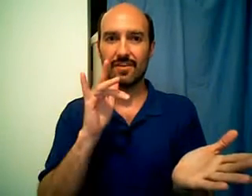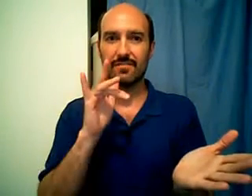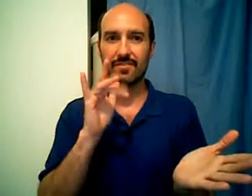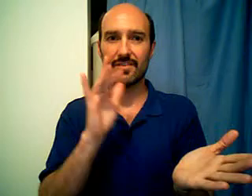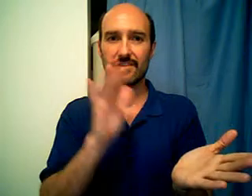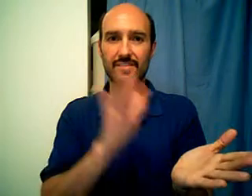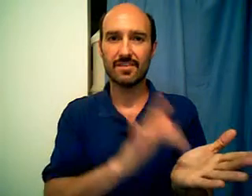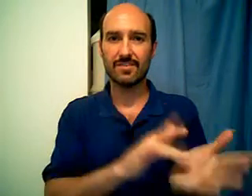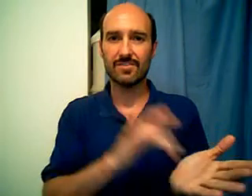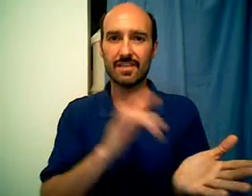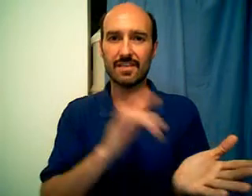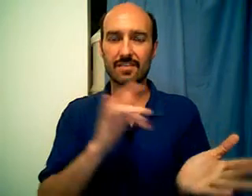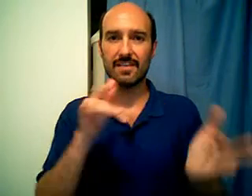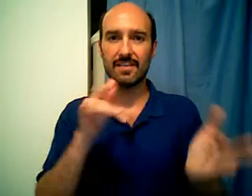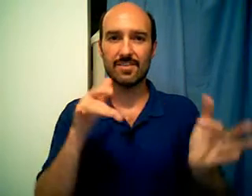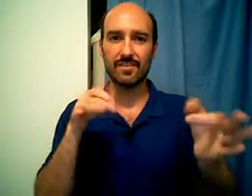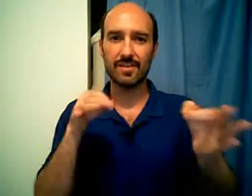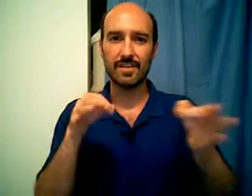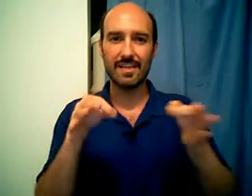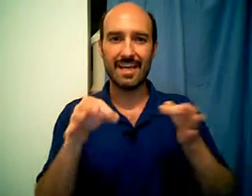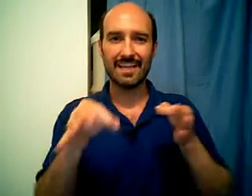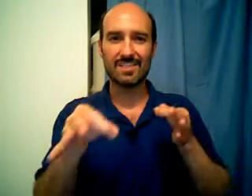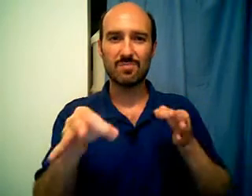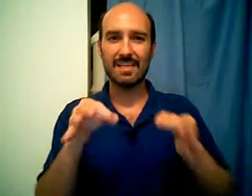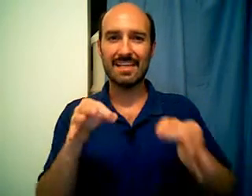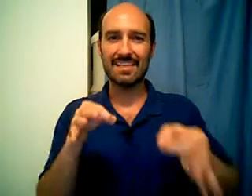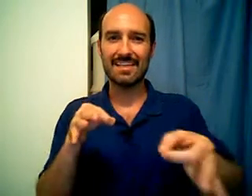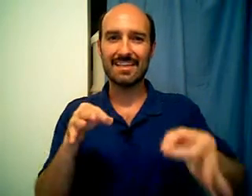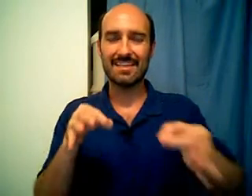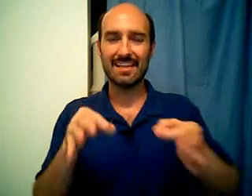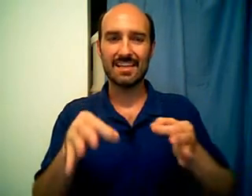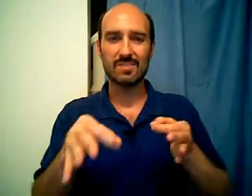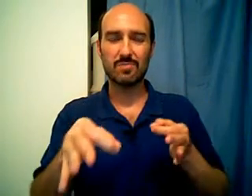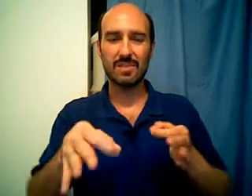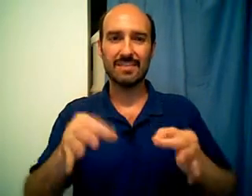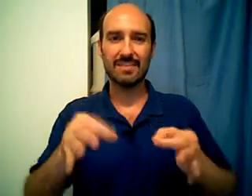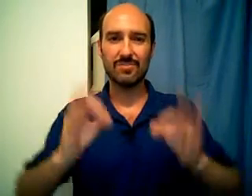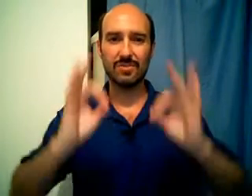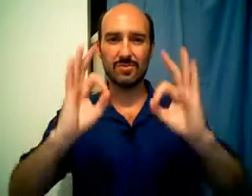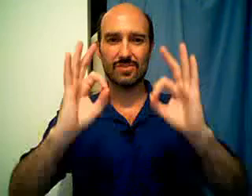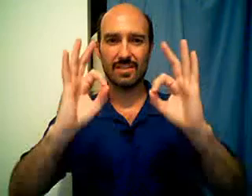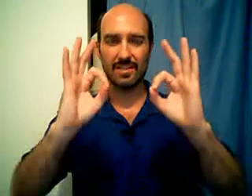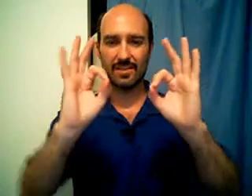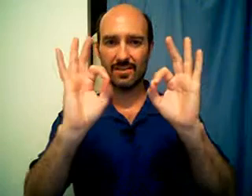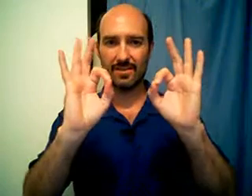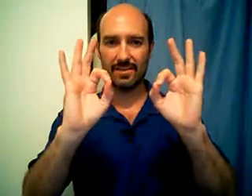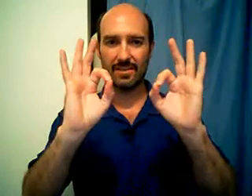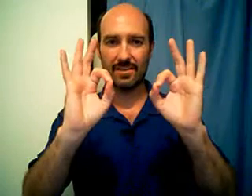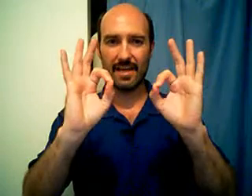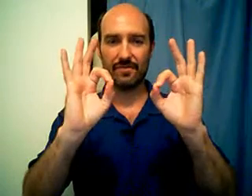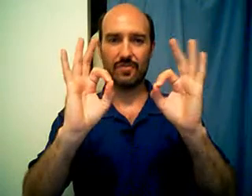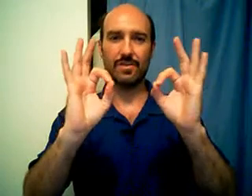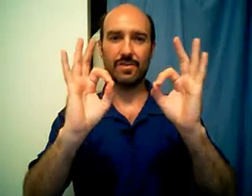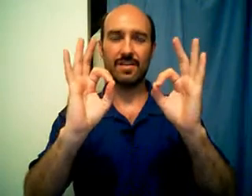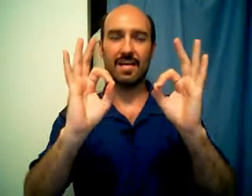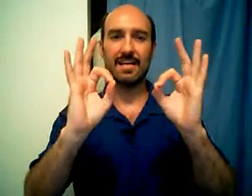of. To take advantage of. Explain. Explain. Use the F or the 9 hand